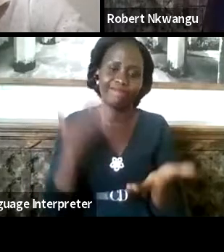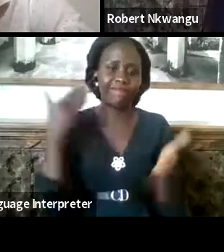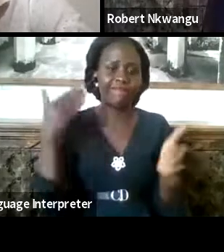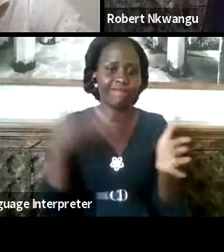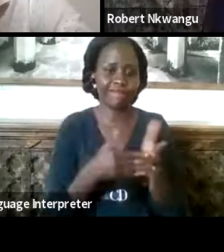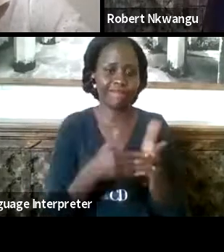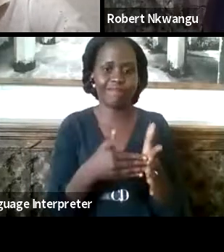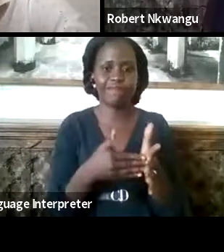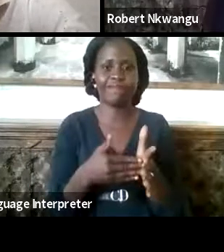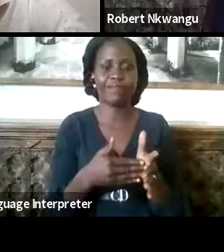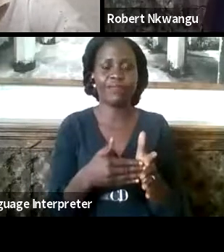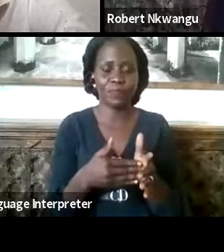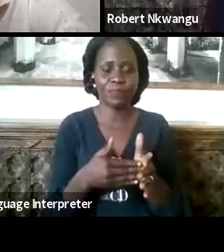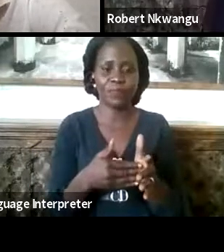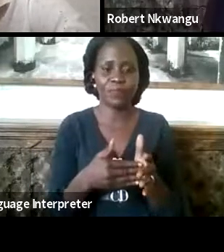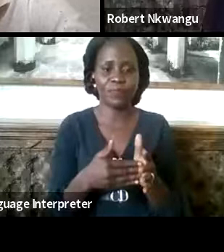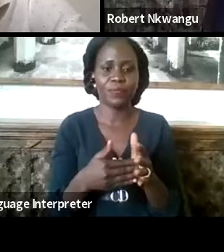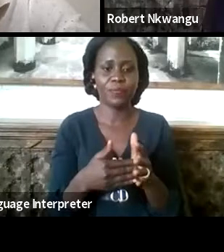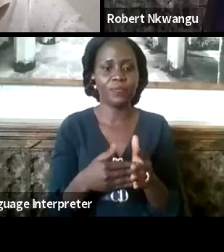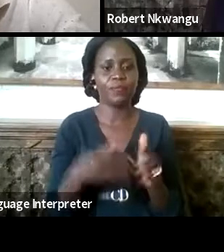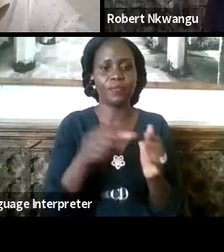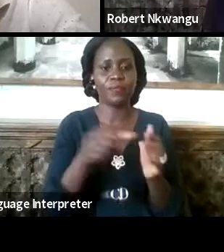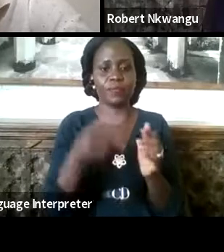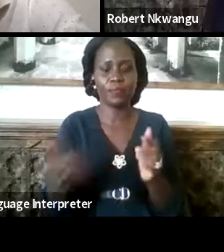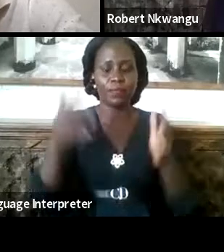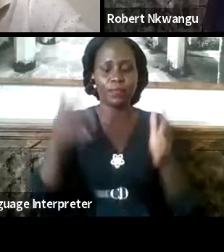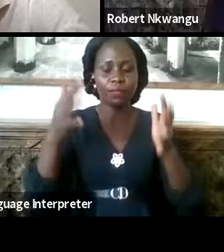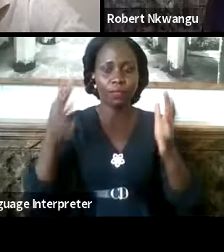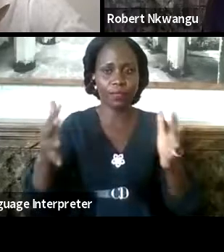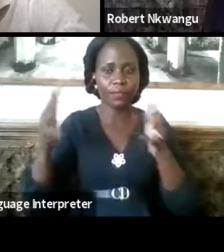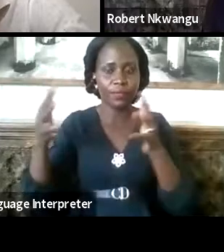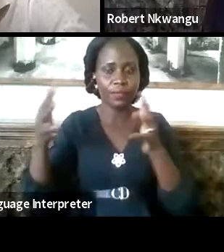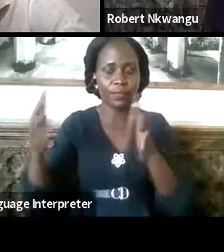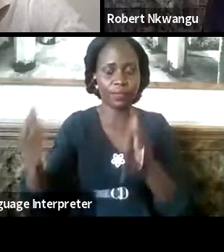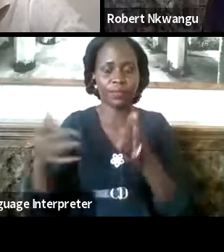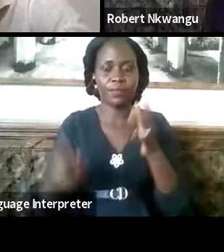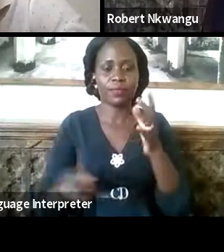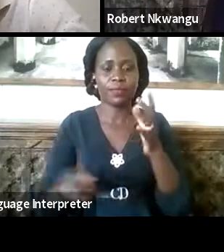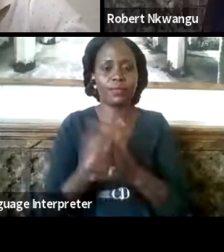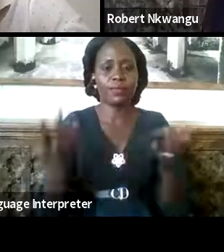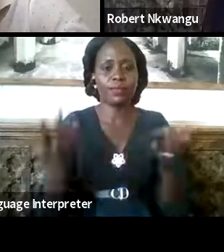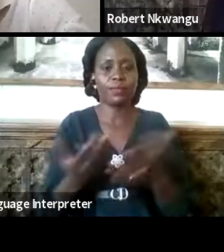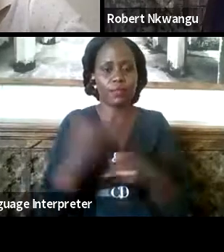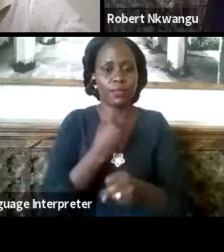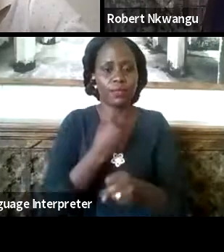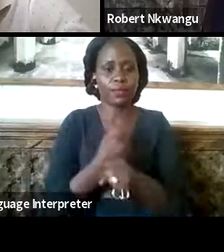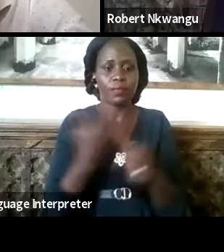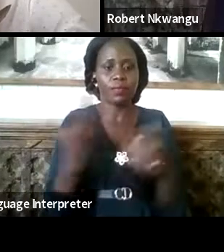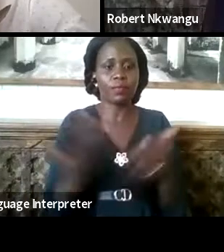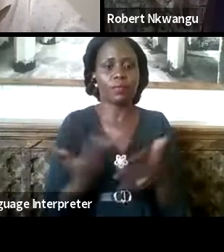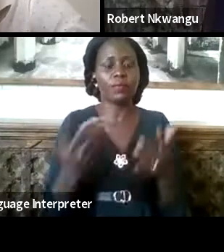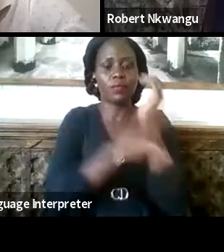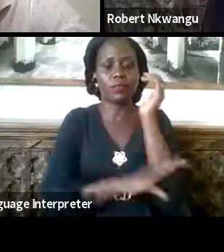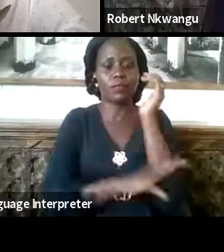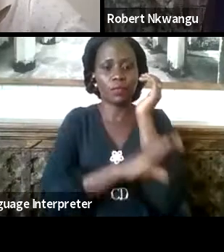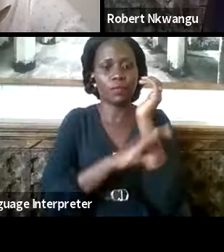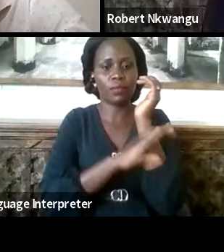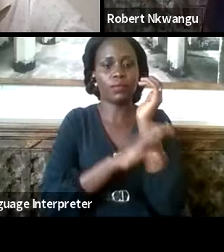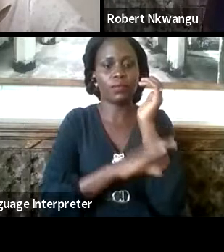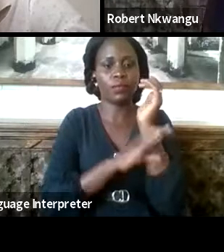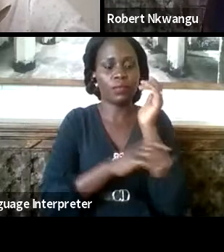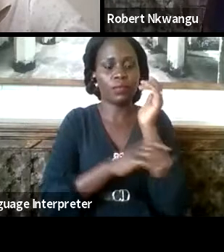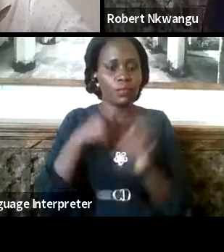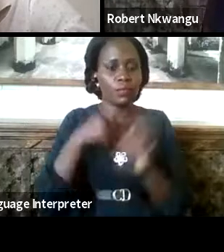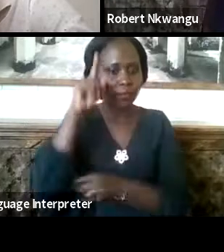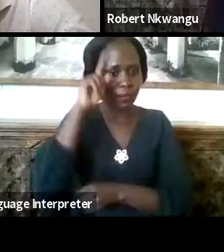yes, there are other big platforms still that operate in the country, and we still feel that they have a big role to